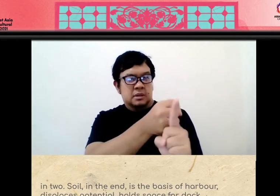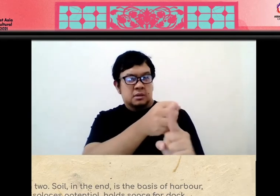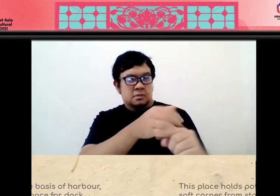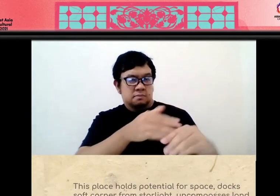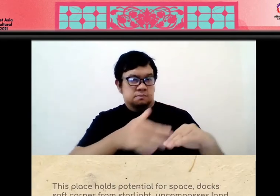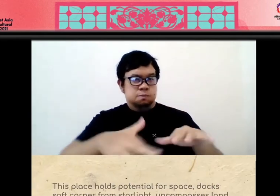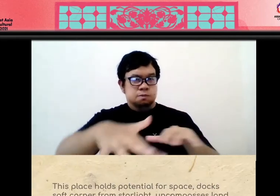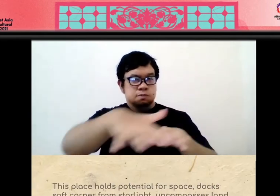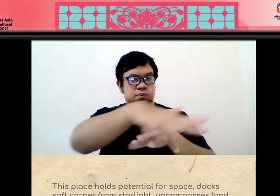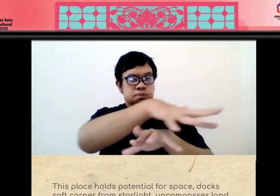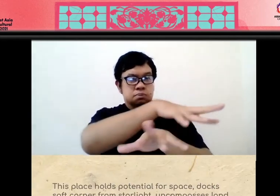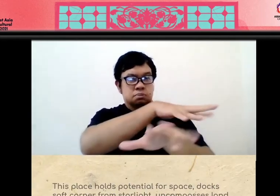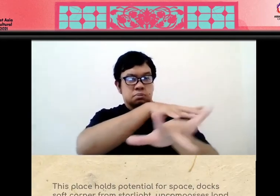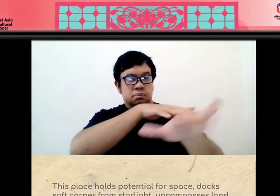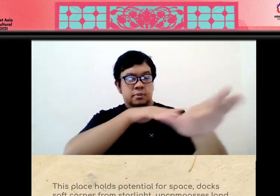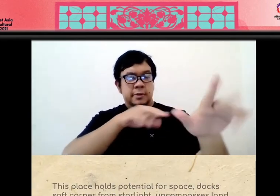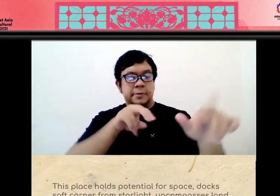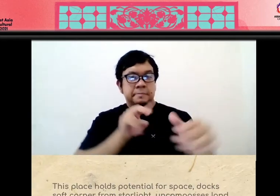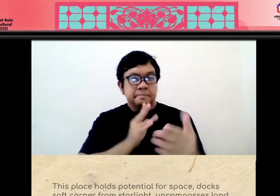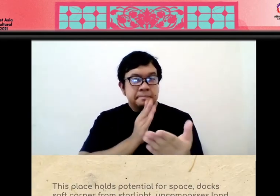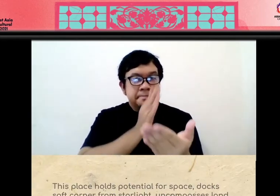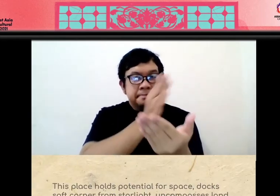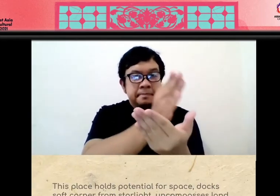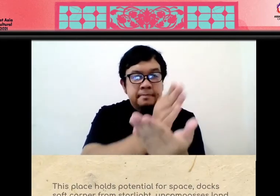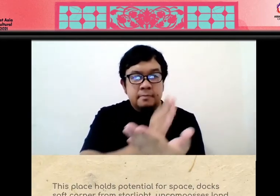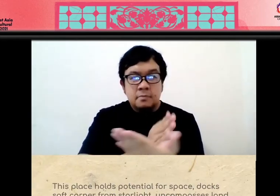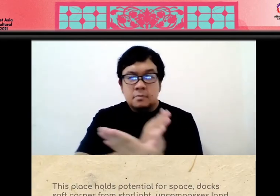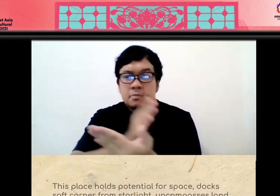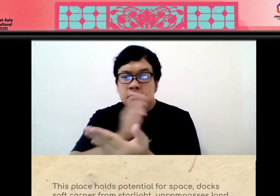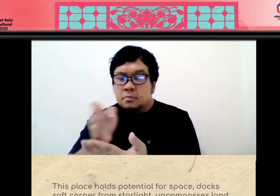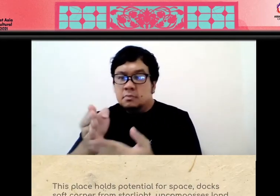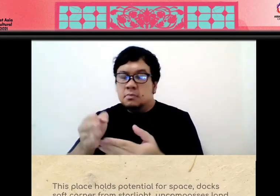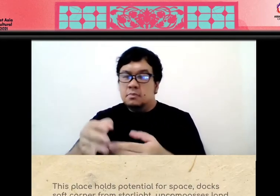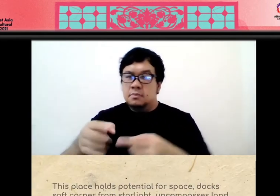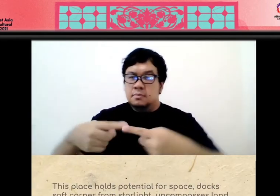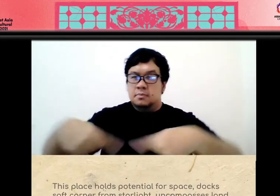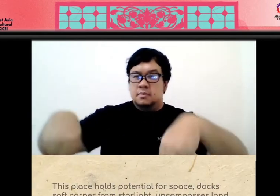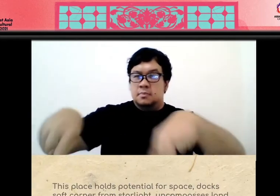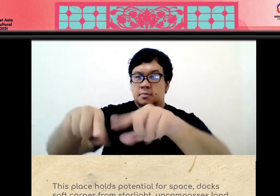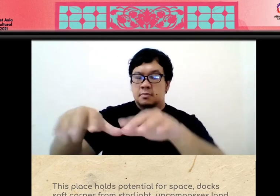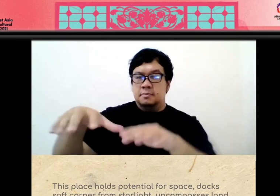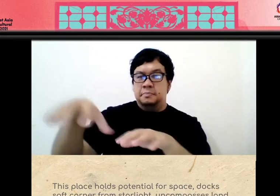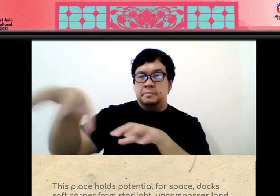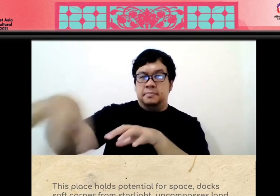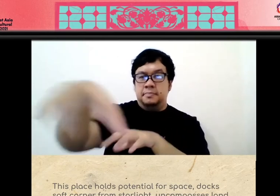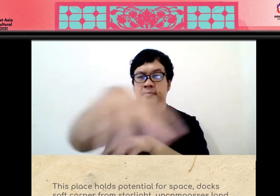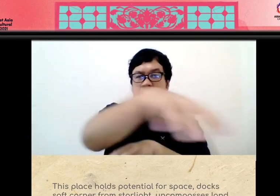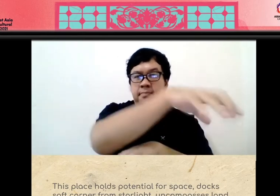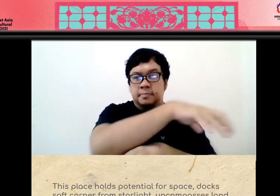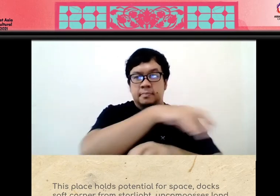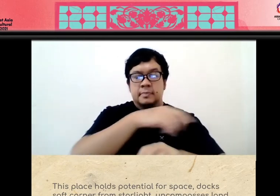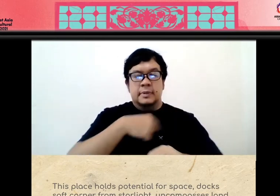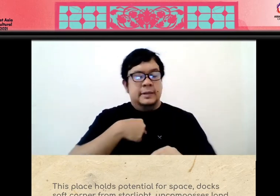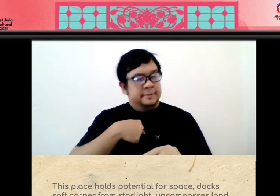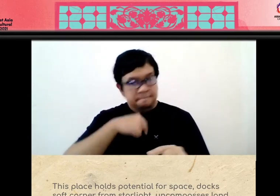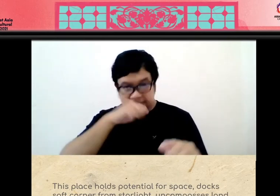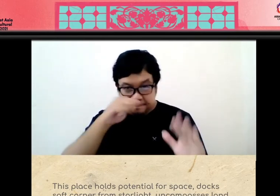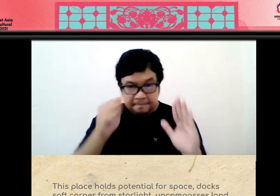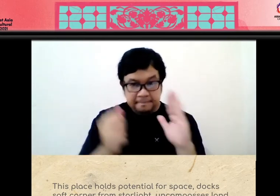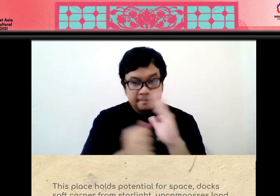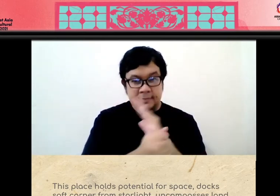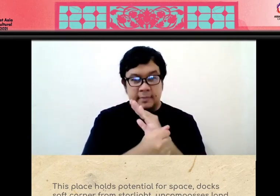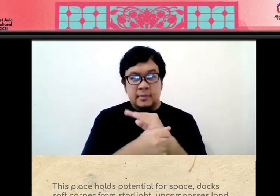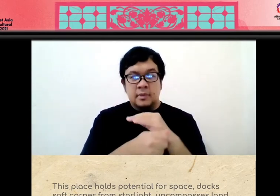This place holds potential for space, dock's soft corner from starlight, encompasses